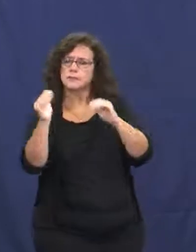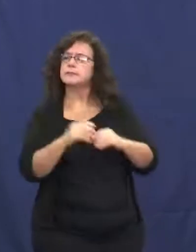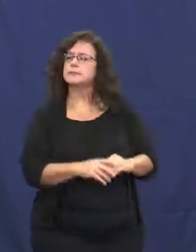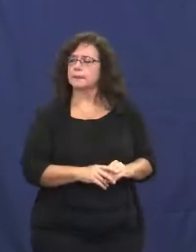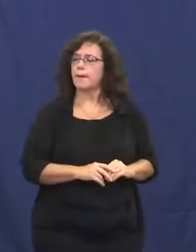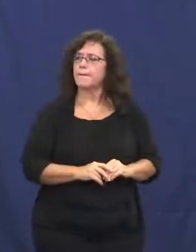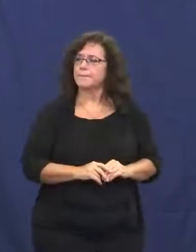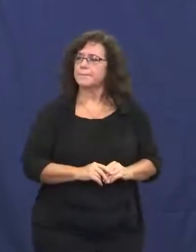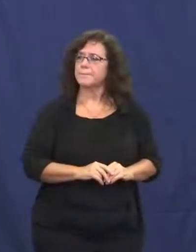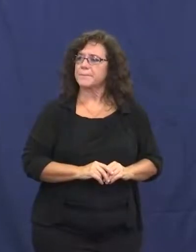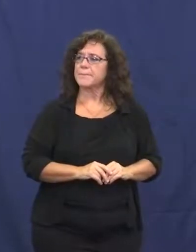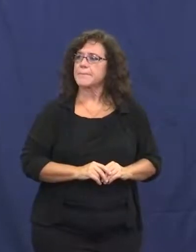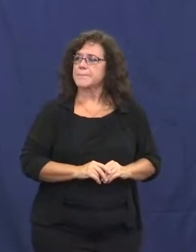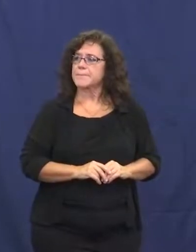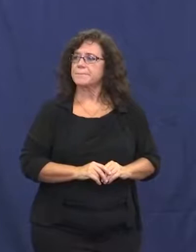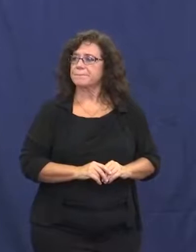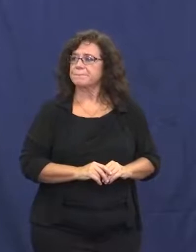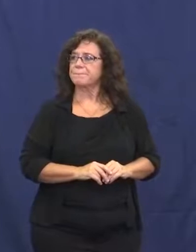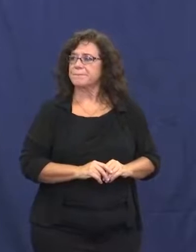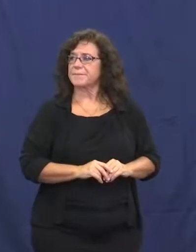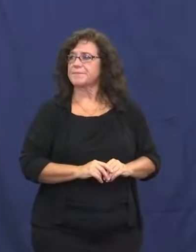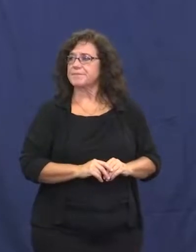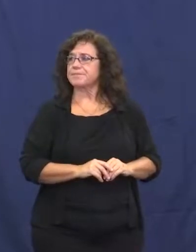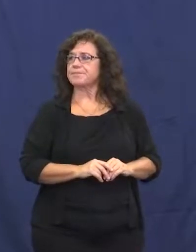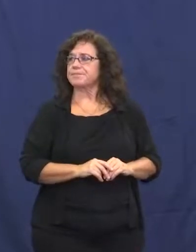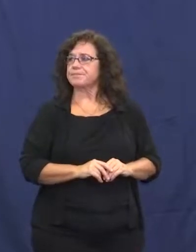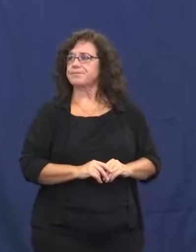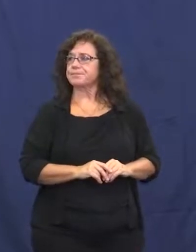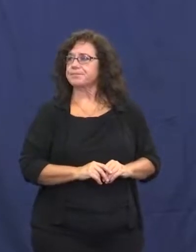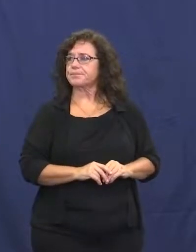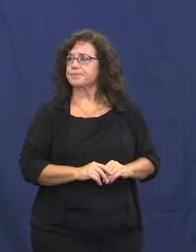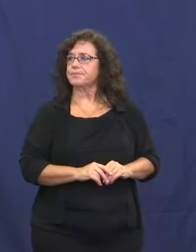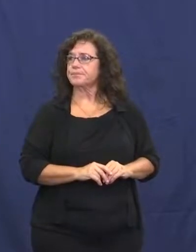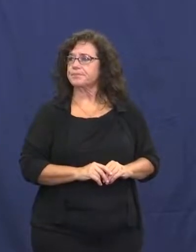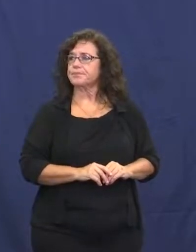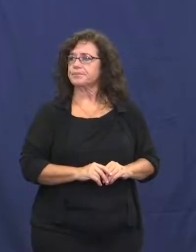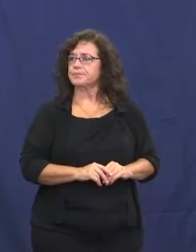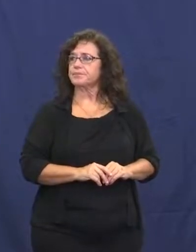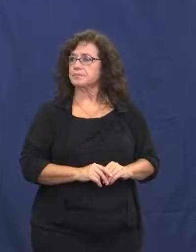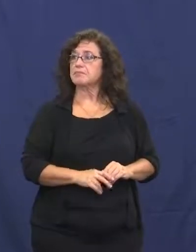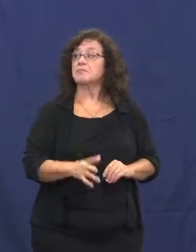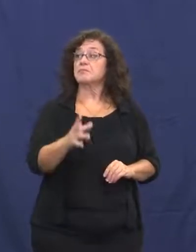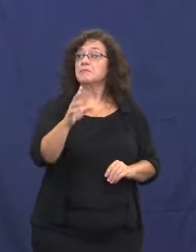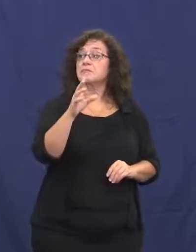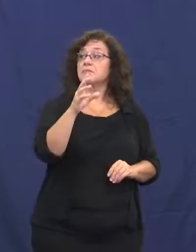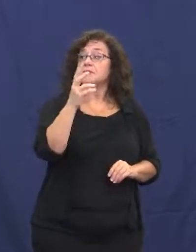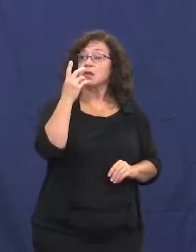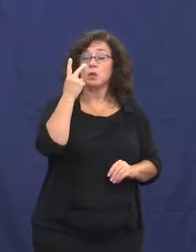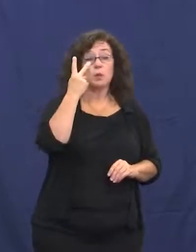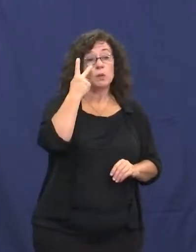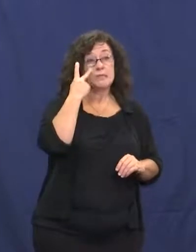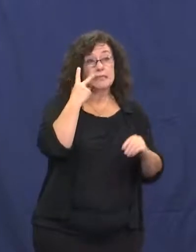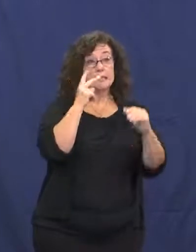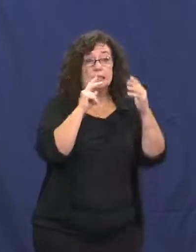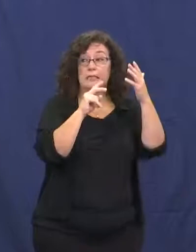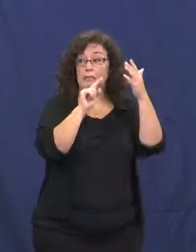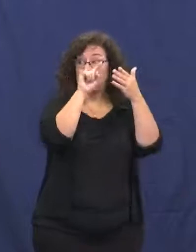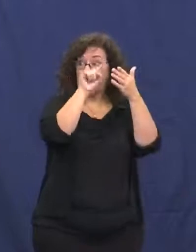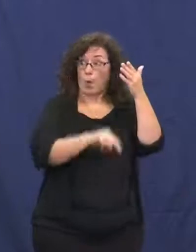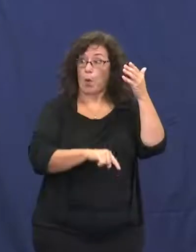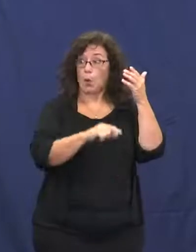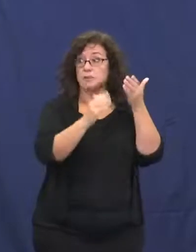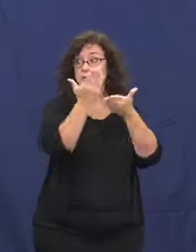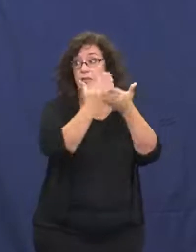over the goal, and you see that several other counties around us are under 7. And so congratulations to